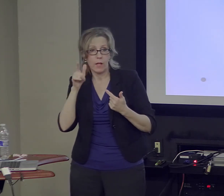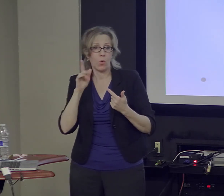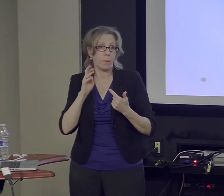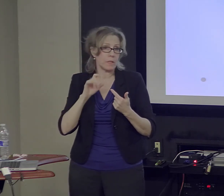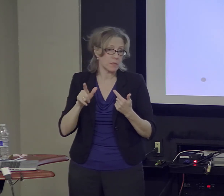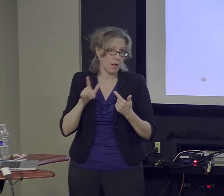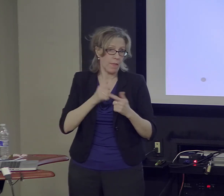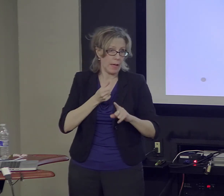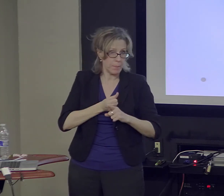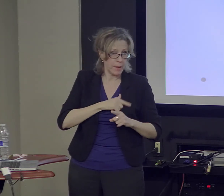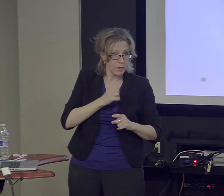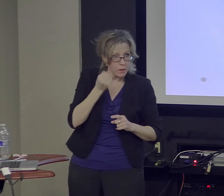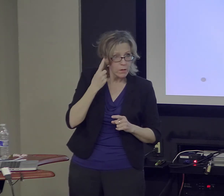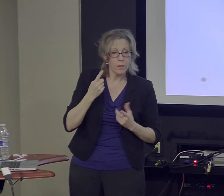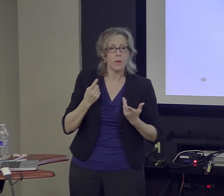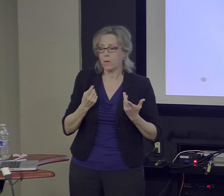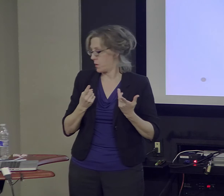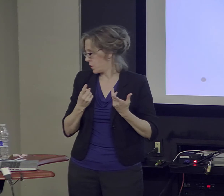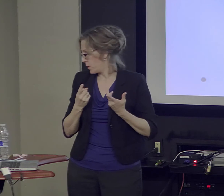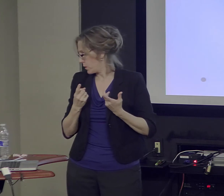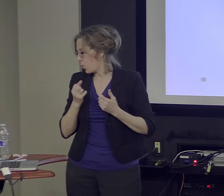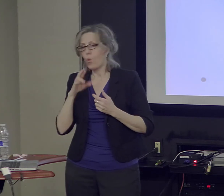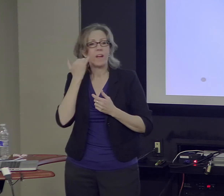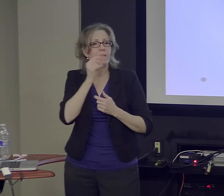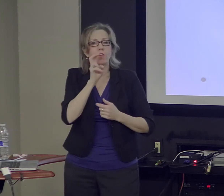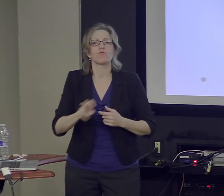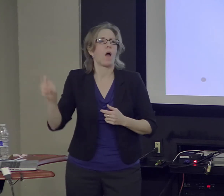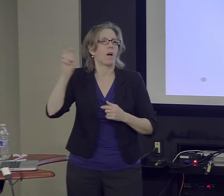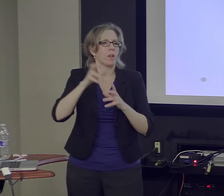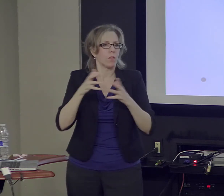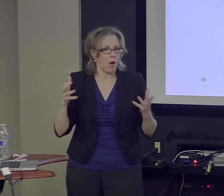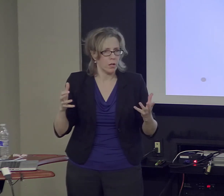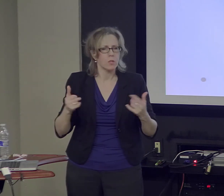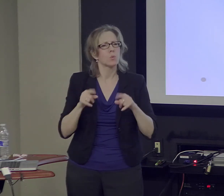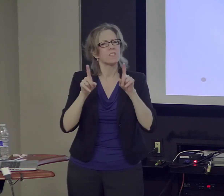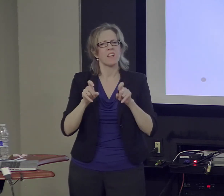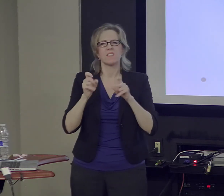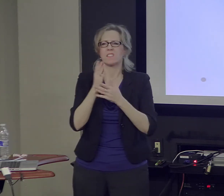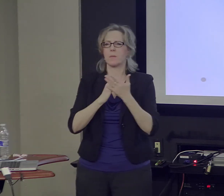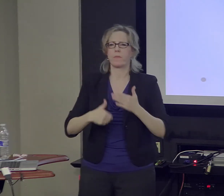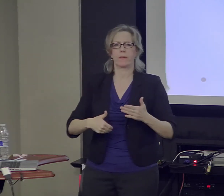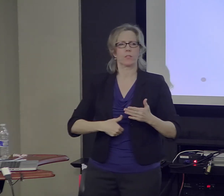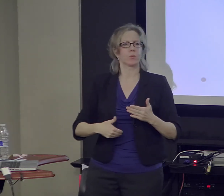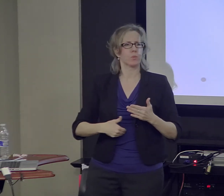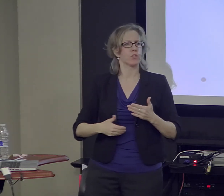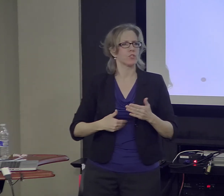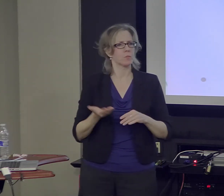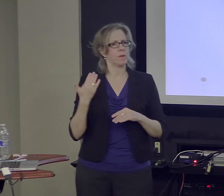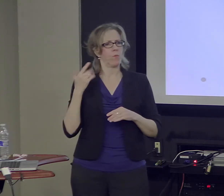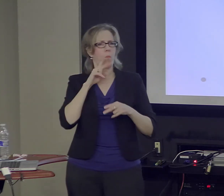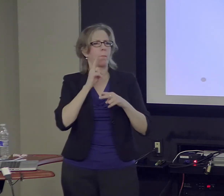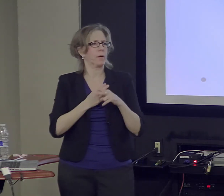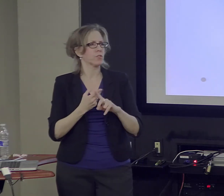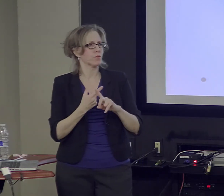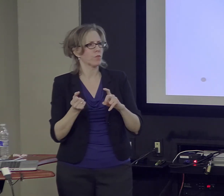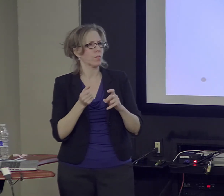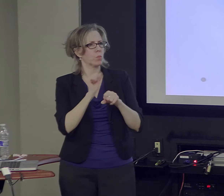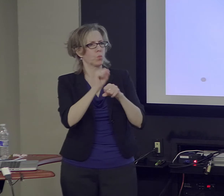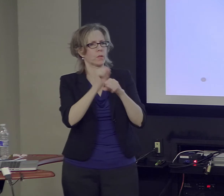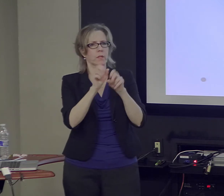comprehension? You know, maybe one person grew up using British sign language, would that have an impact on